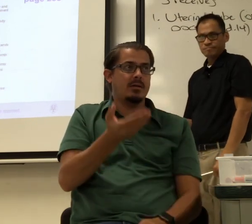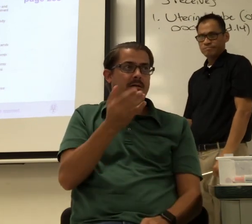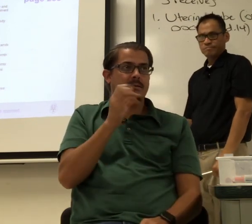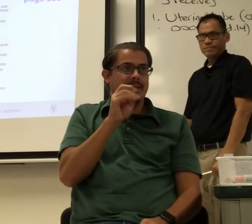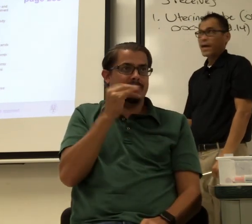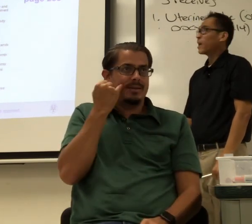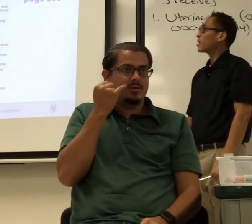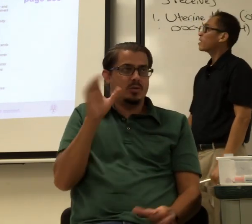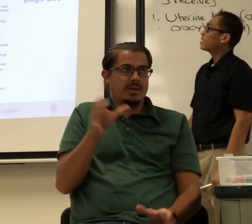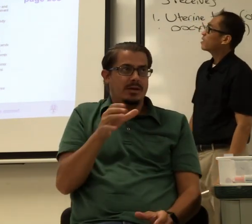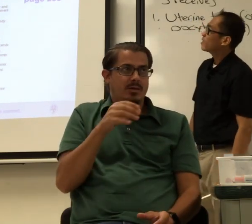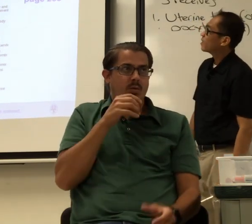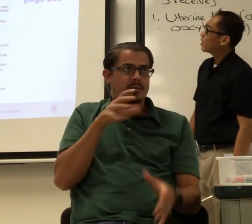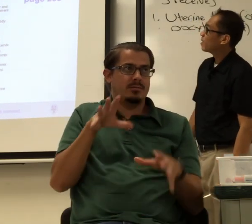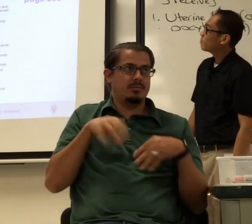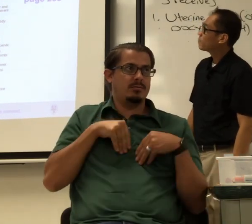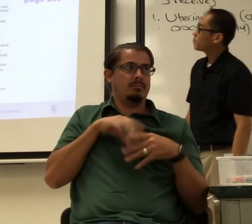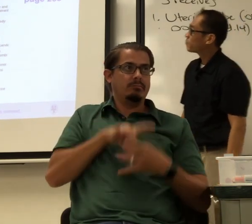really take.